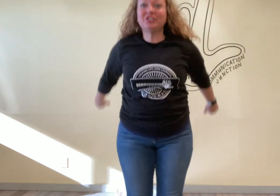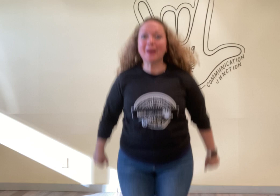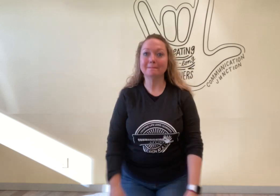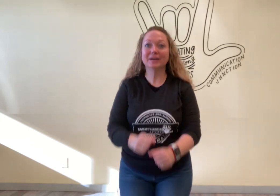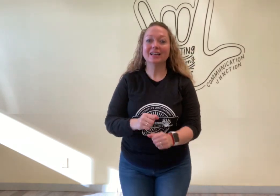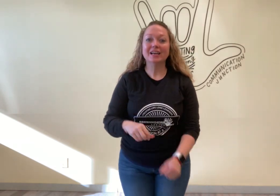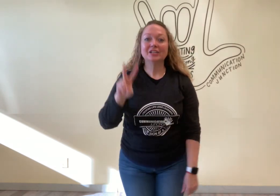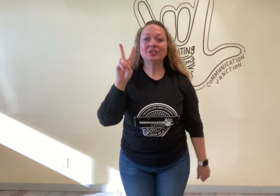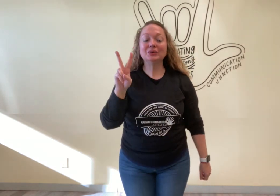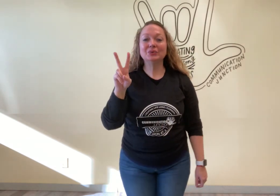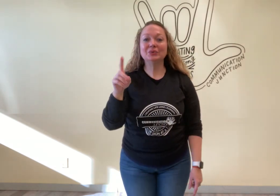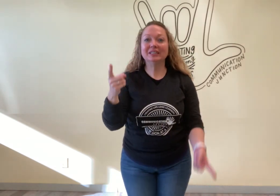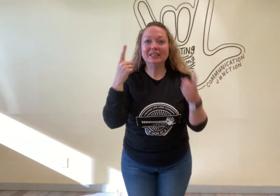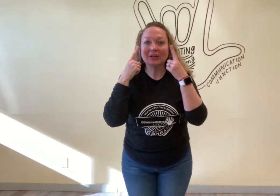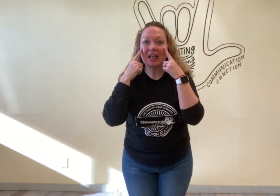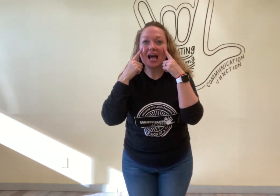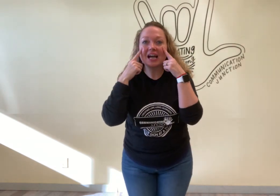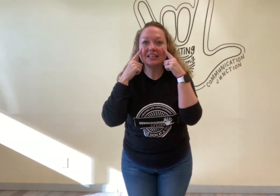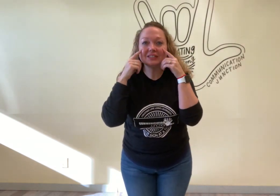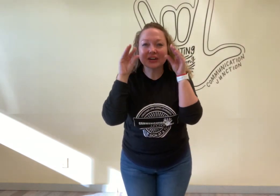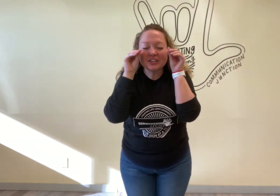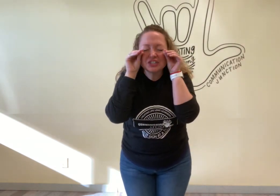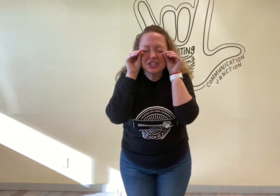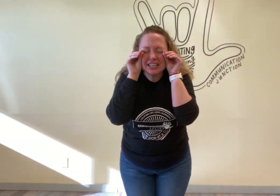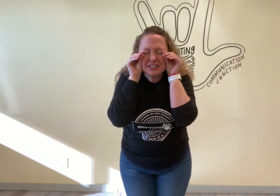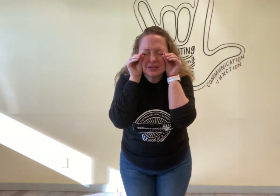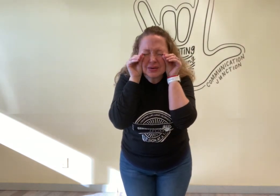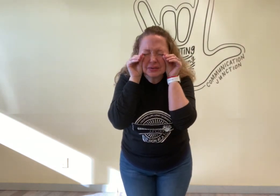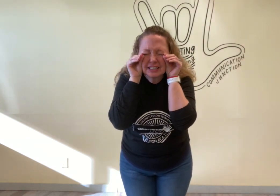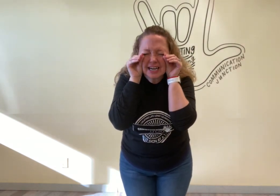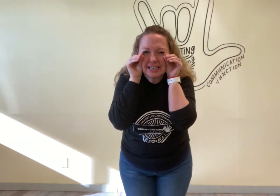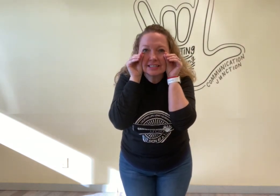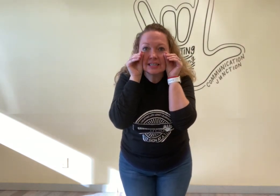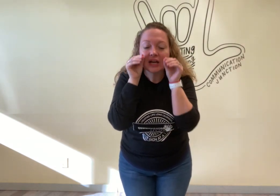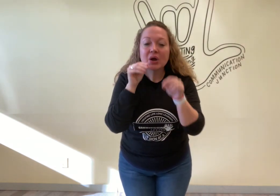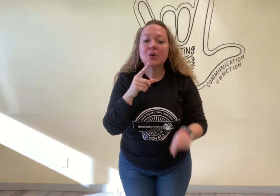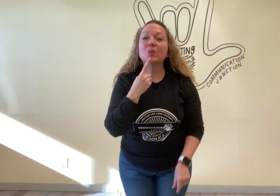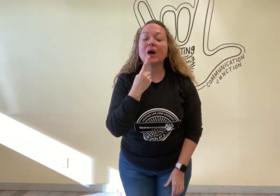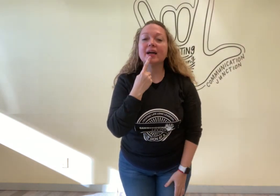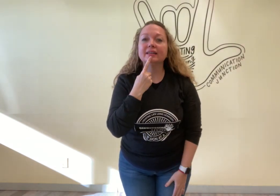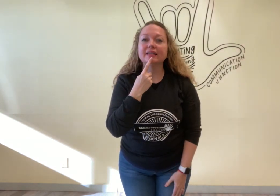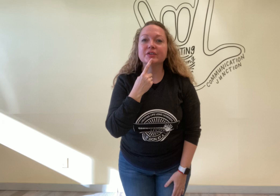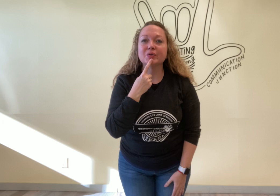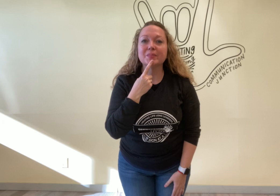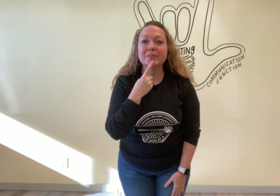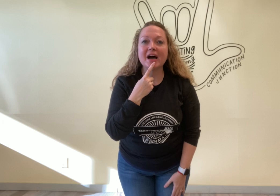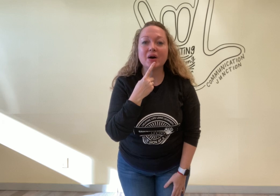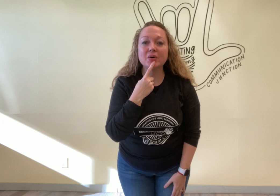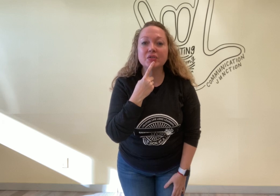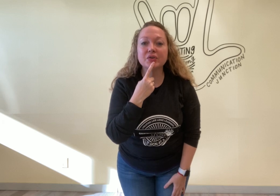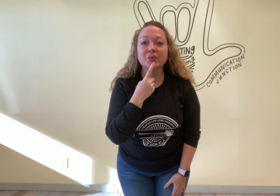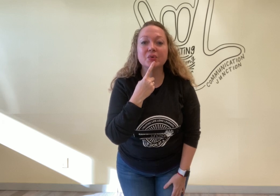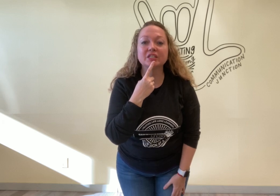jump. 2 little eyes are shut so tight. 1 little mouth